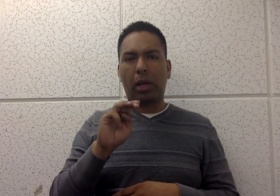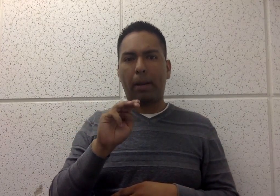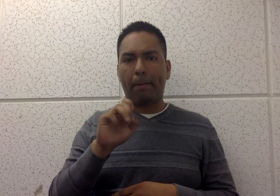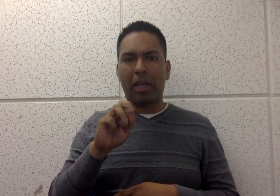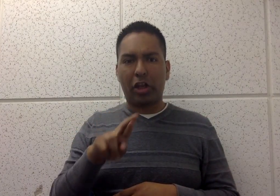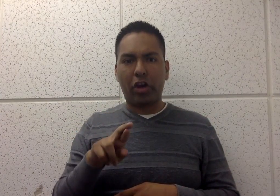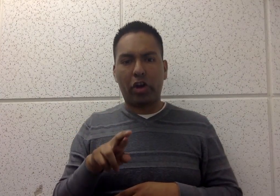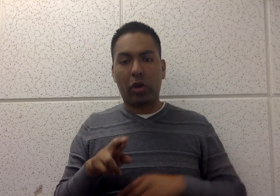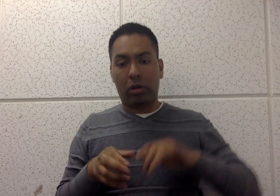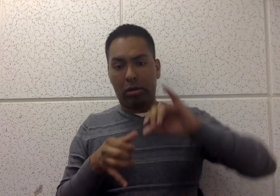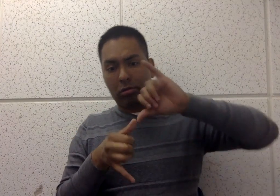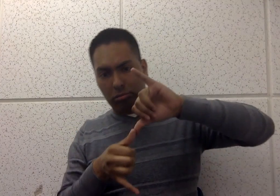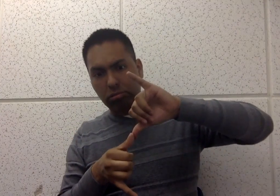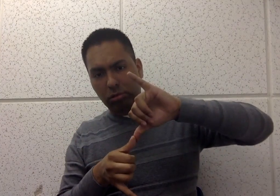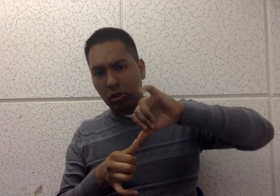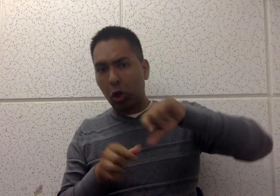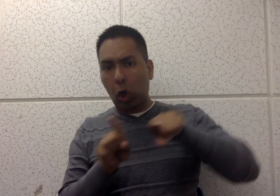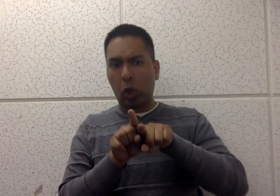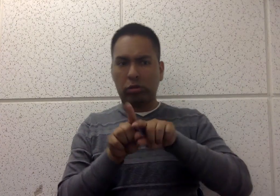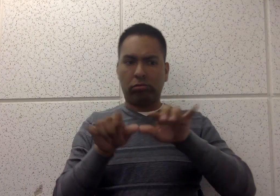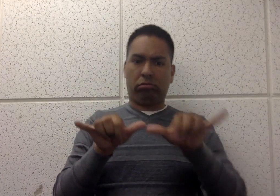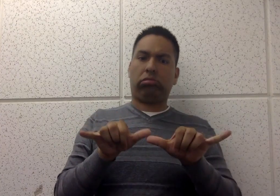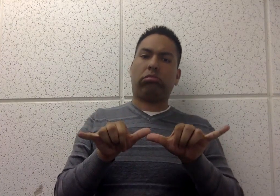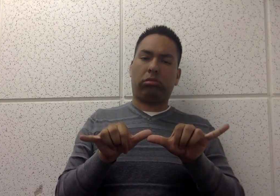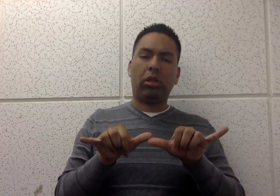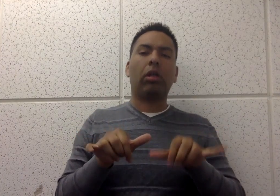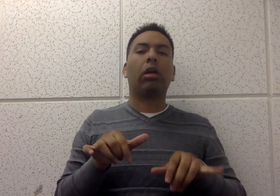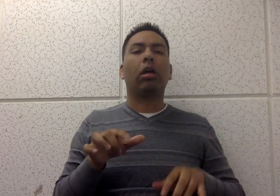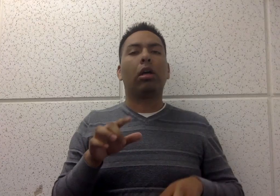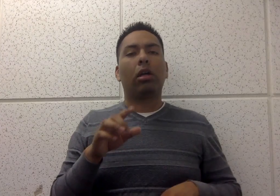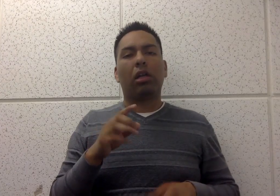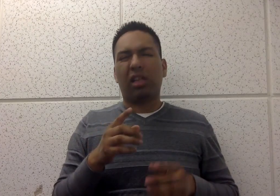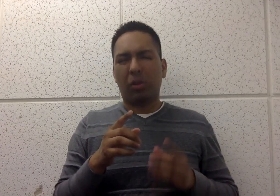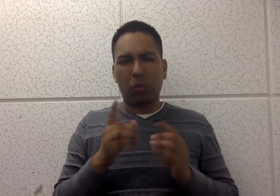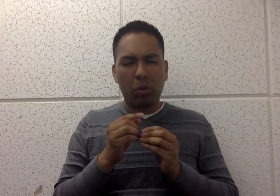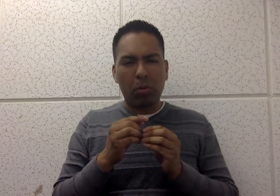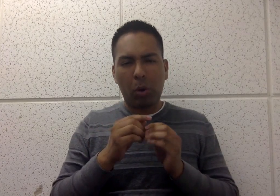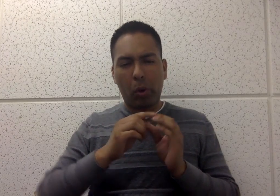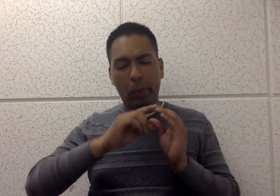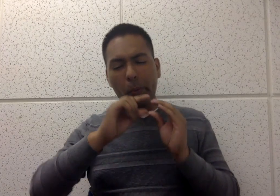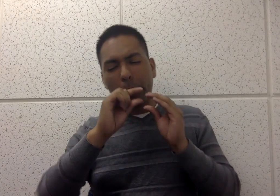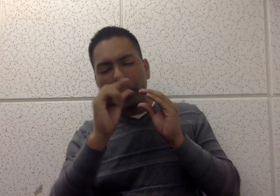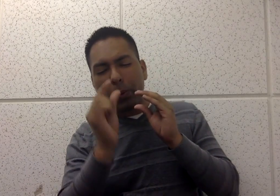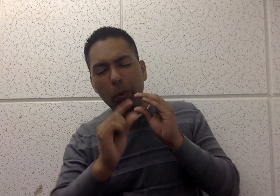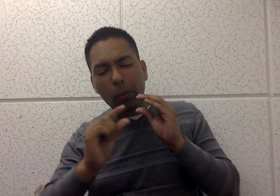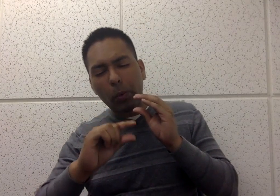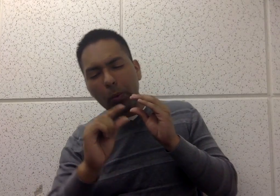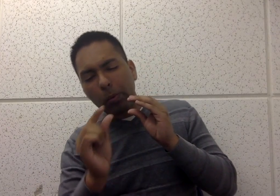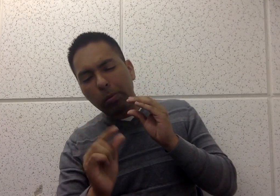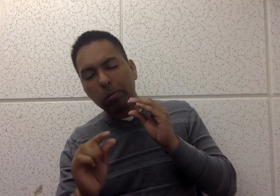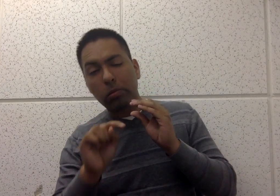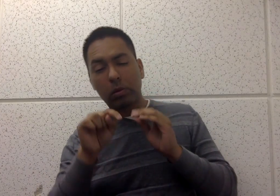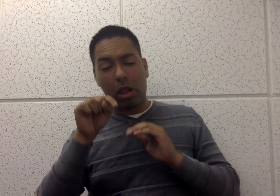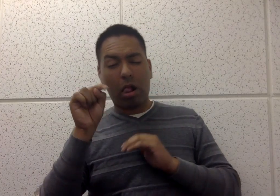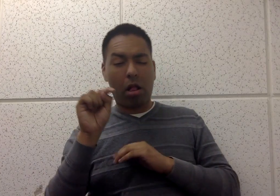for the big old nests. And then there's another long tunnel and a chamber where we often find the queen after 8 hours of hacking